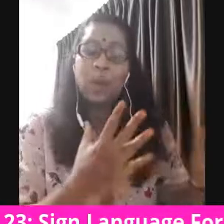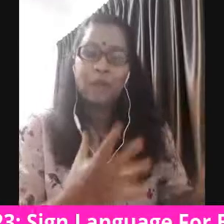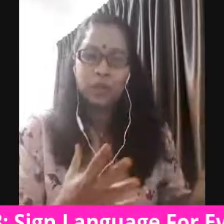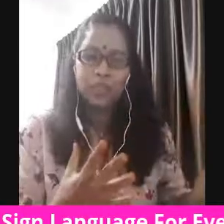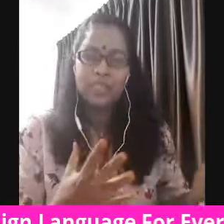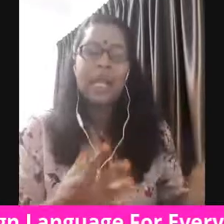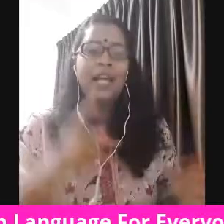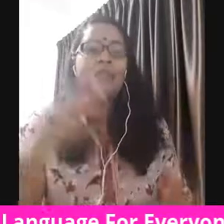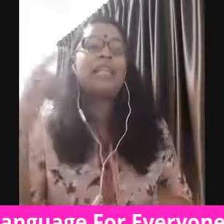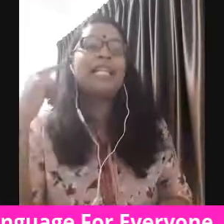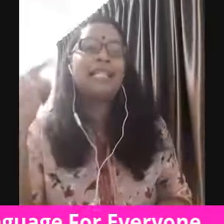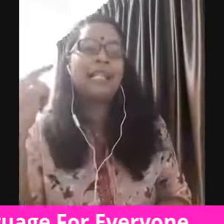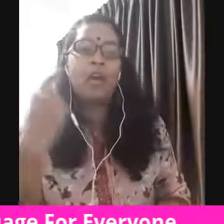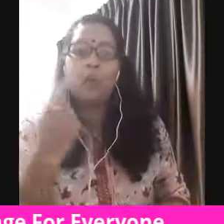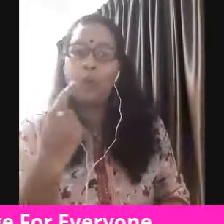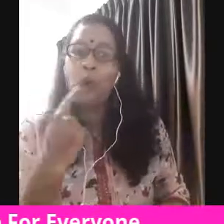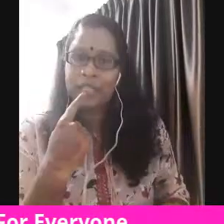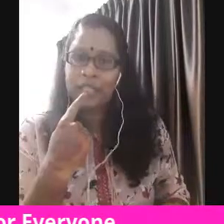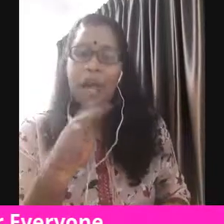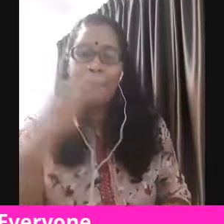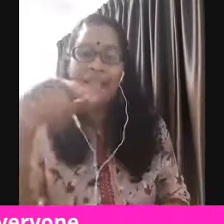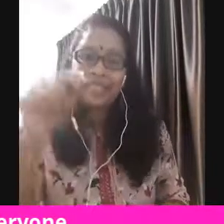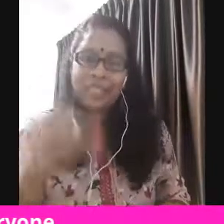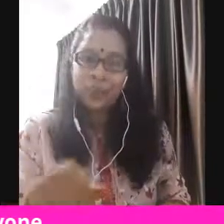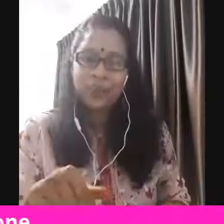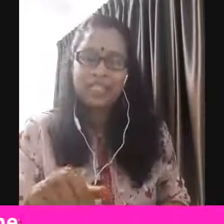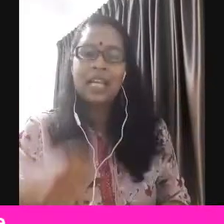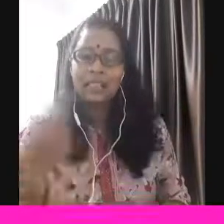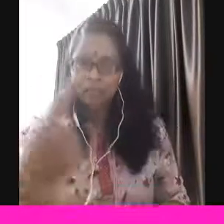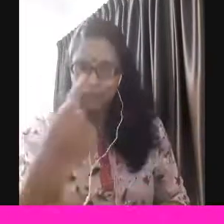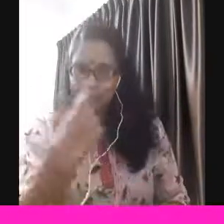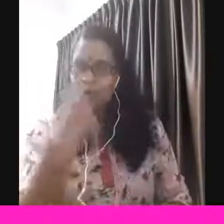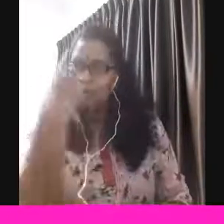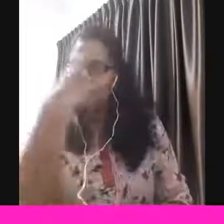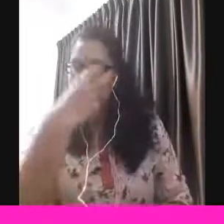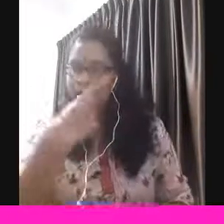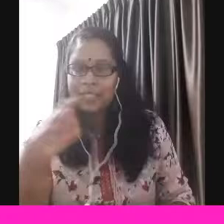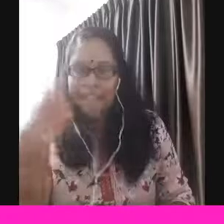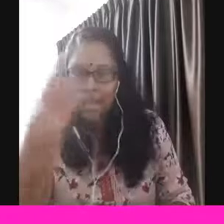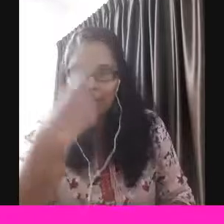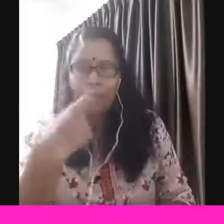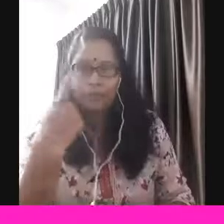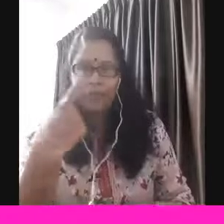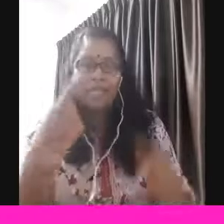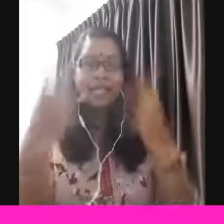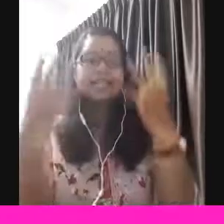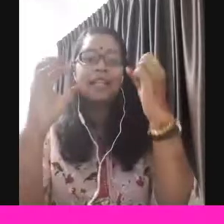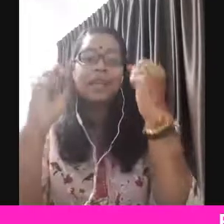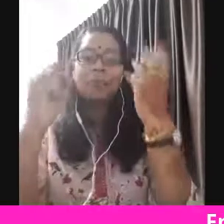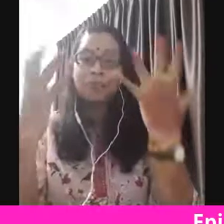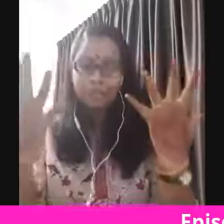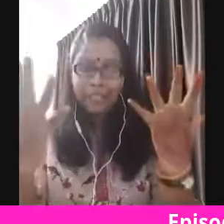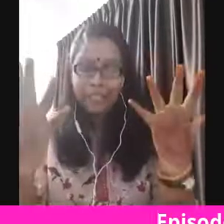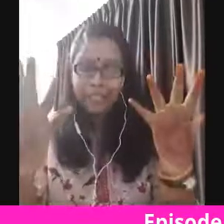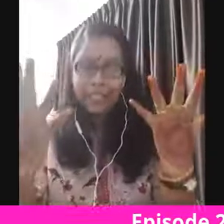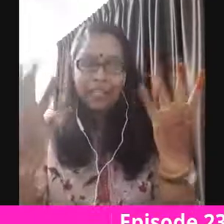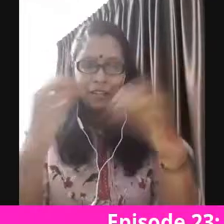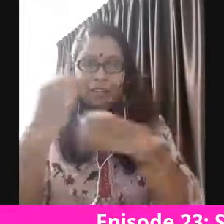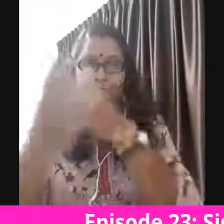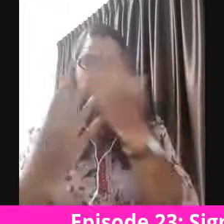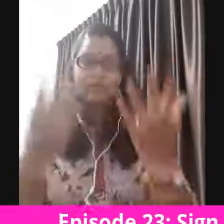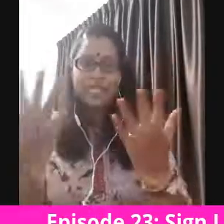students, normal students, they will listen our voice. But these students, they will see our face, exactly our face and